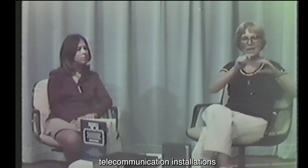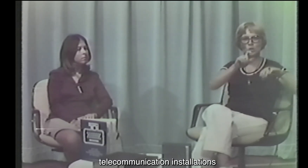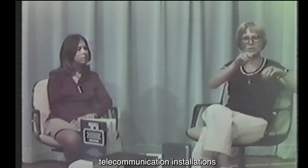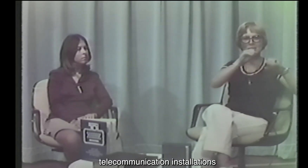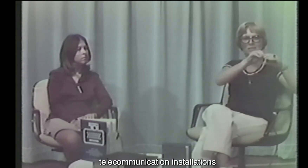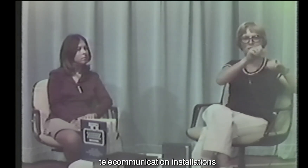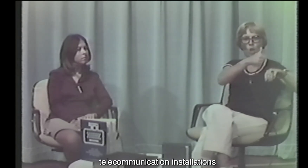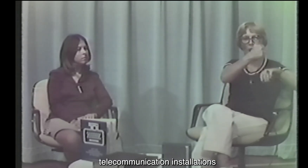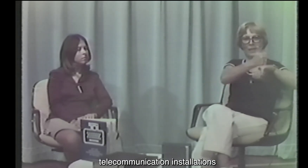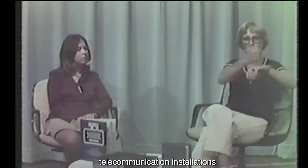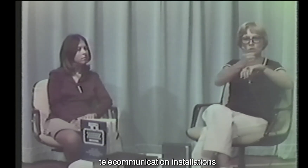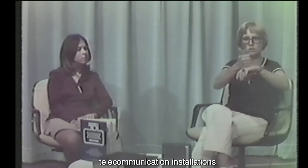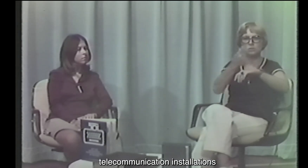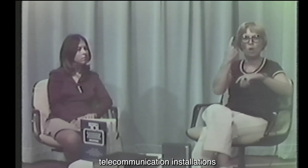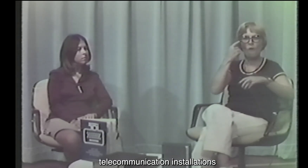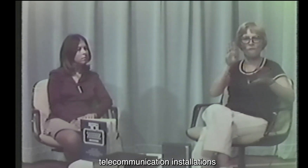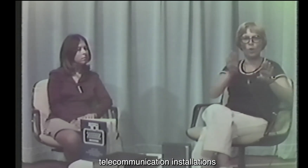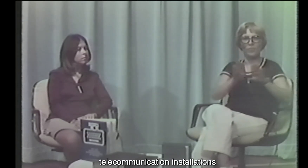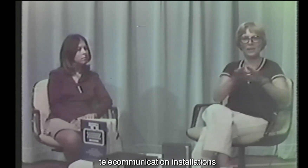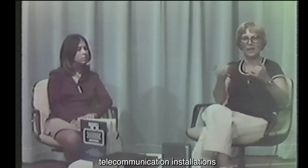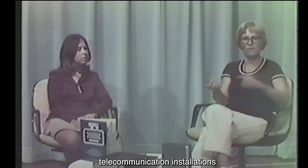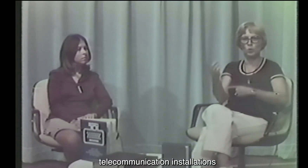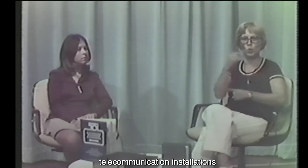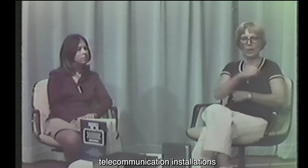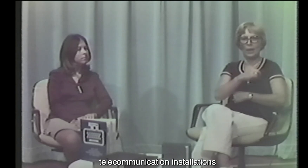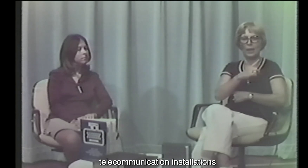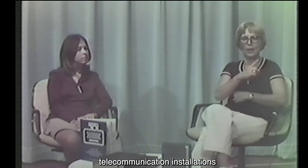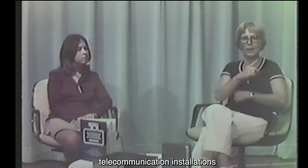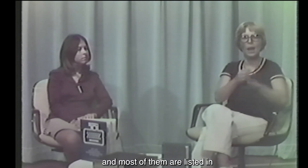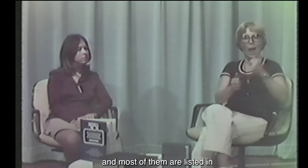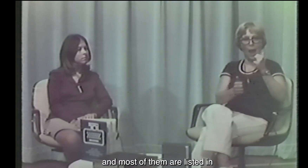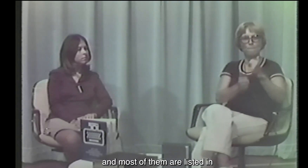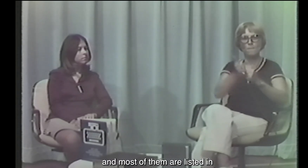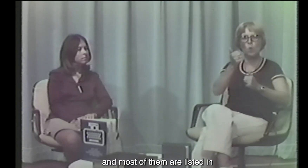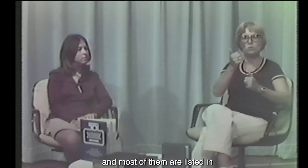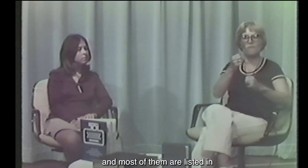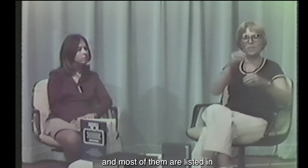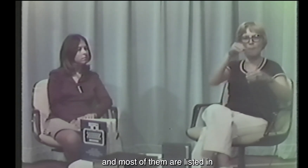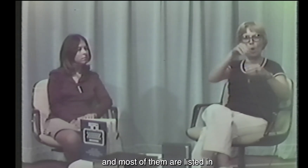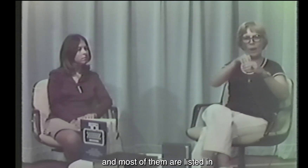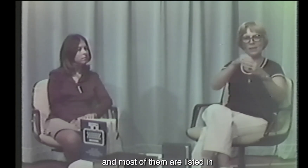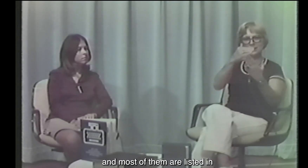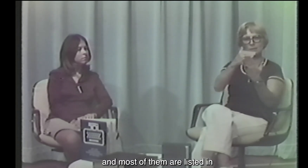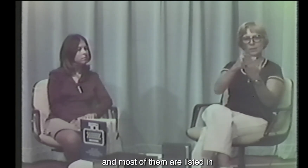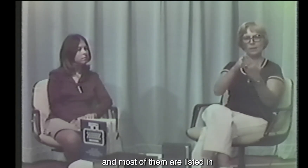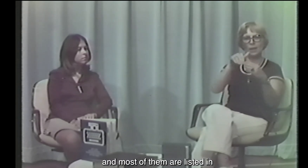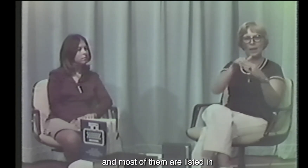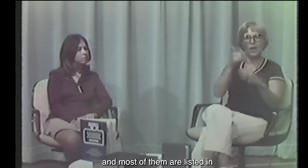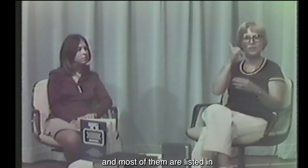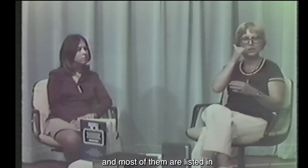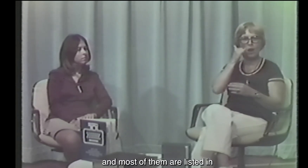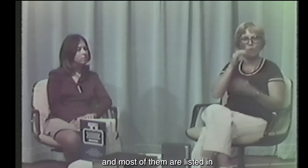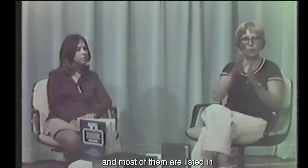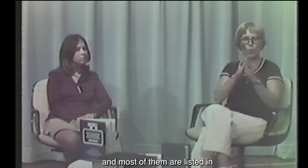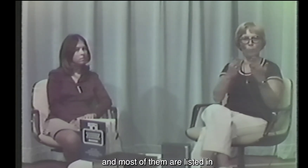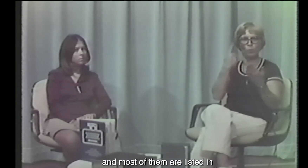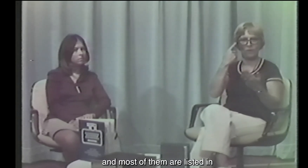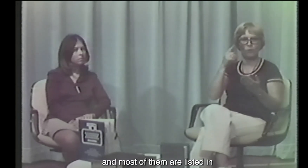telecommunication installations for the deaf today, and most of them are listed in the telephone book for the